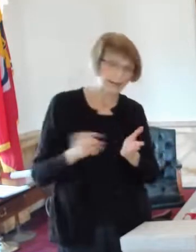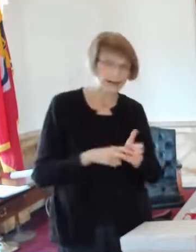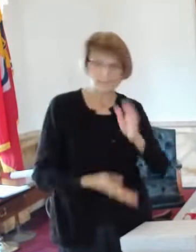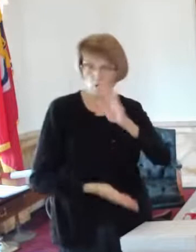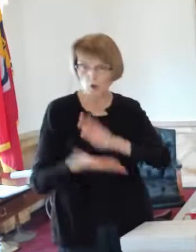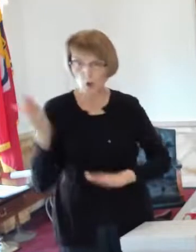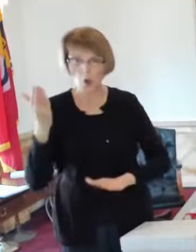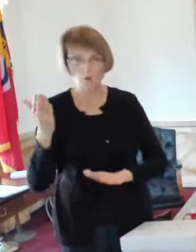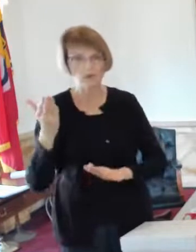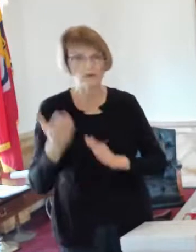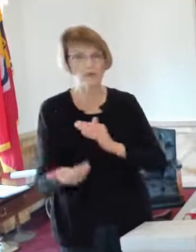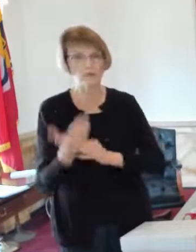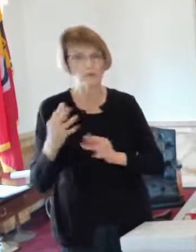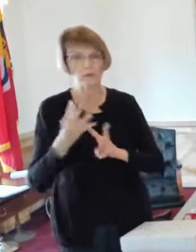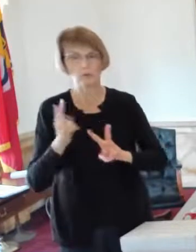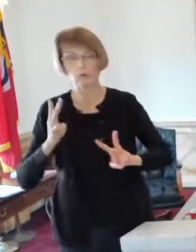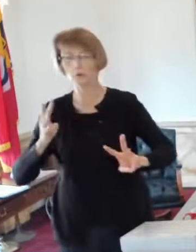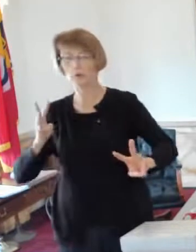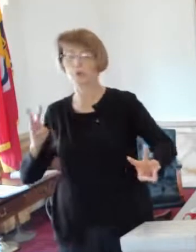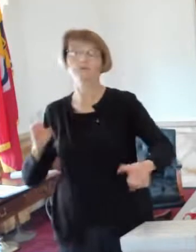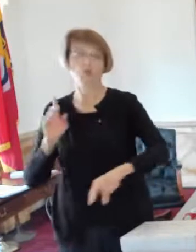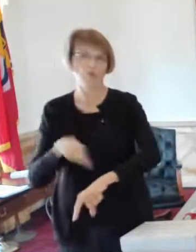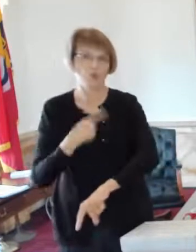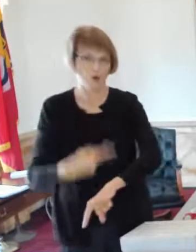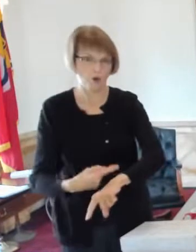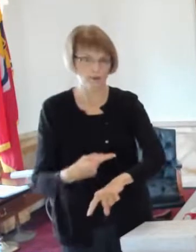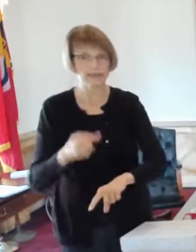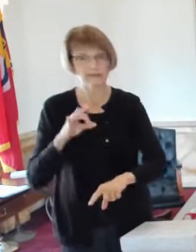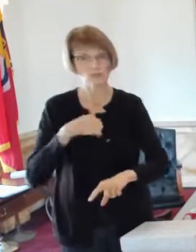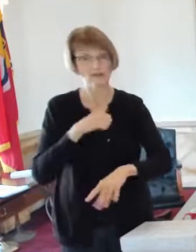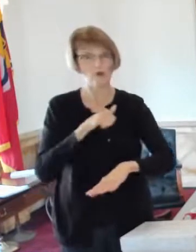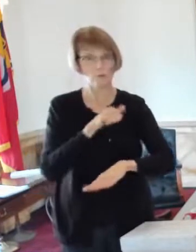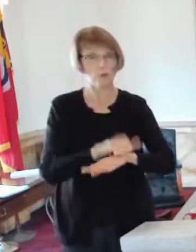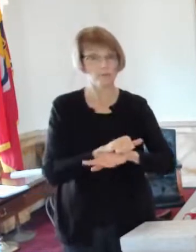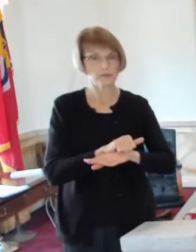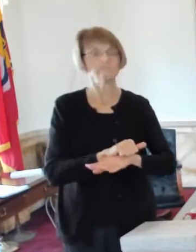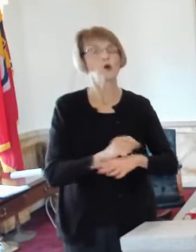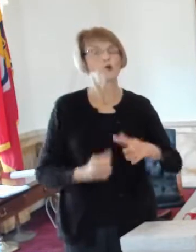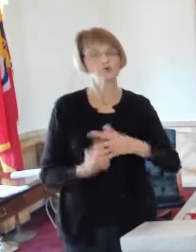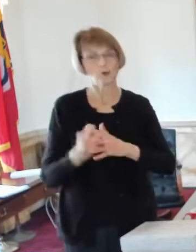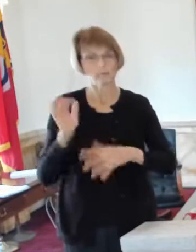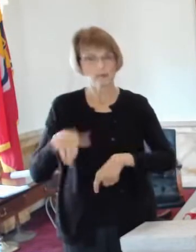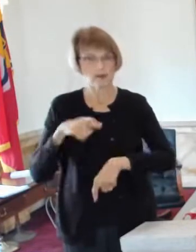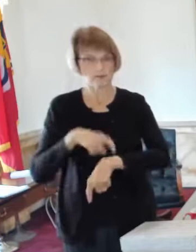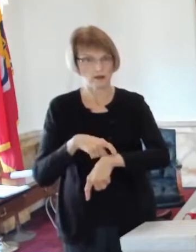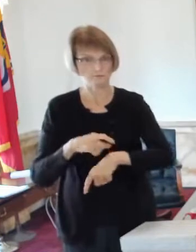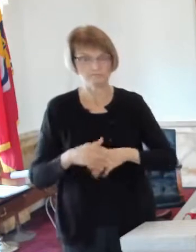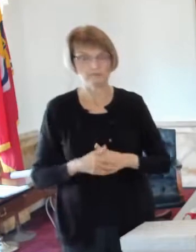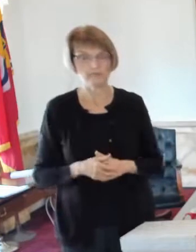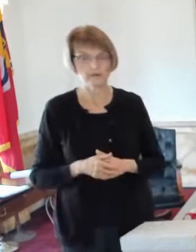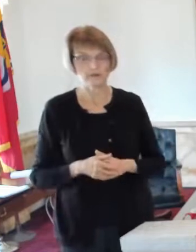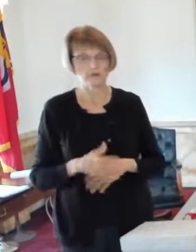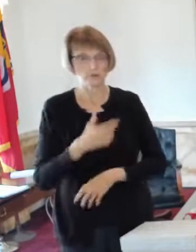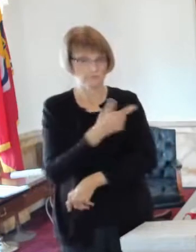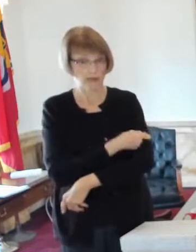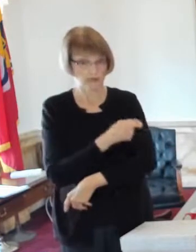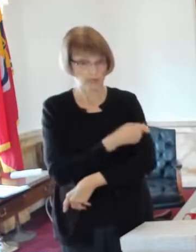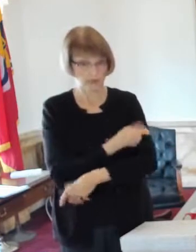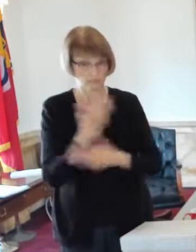morning lines are usually pretty long. So stick with your appointment if you have one. So that's it for